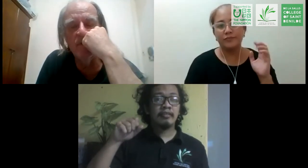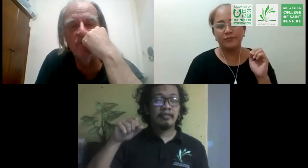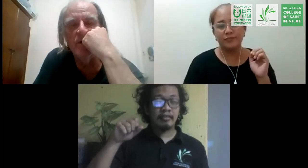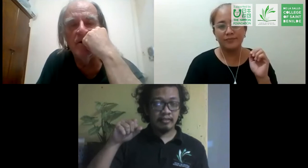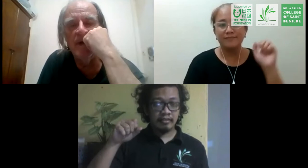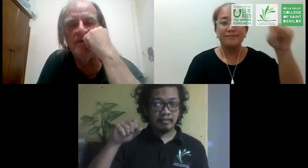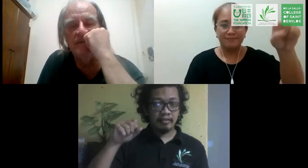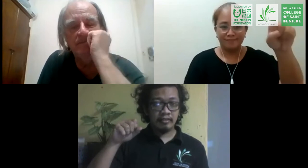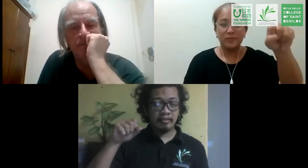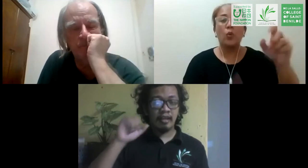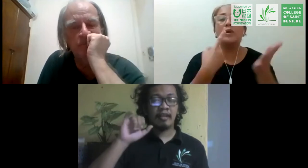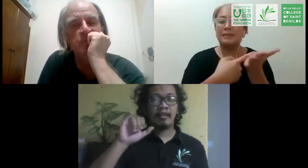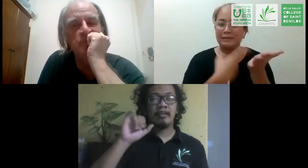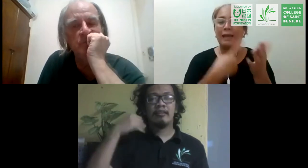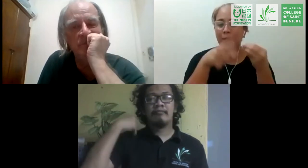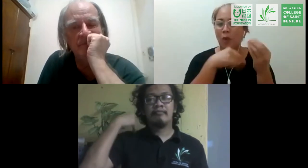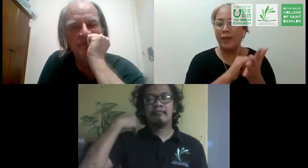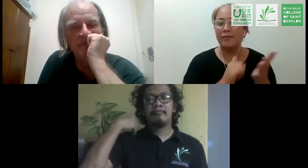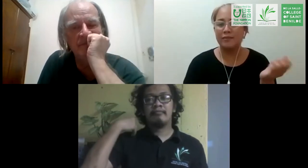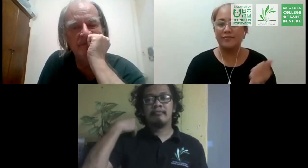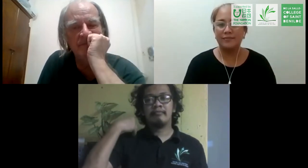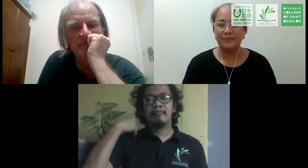So yes, we will talk about that.